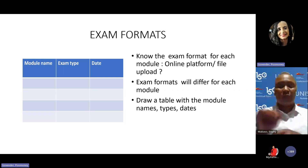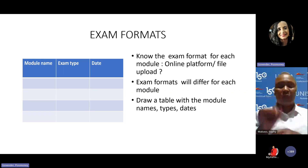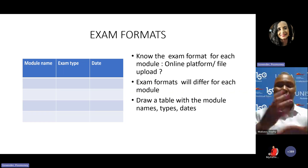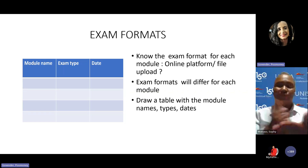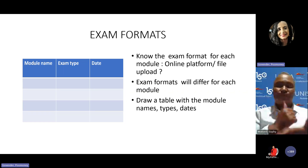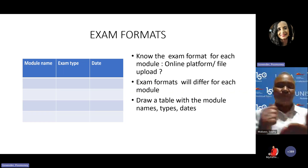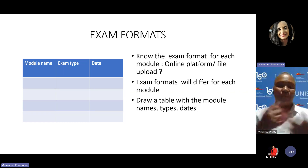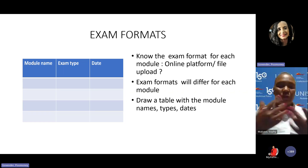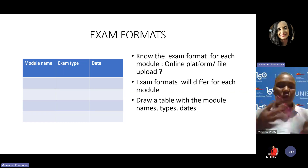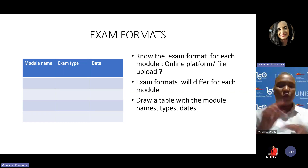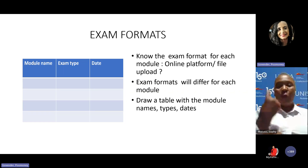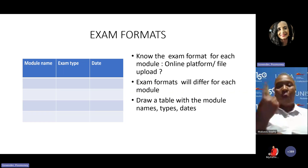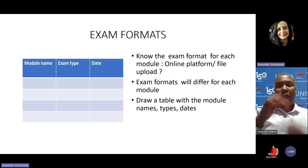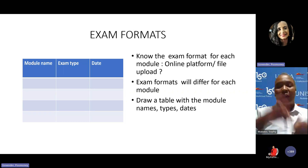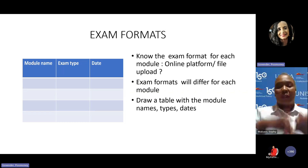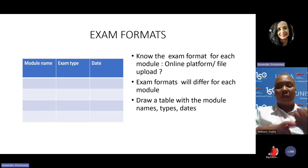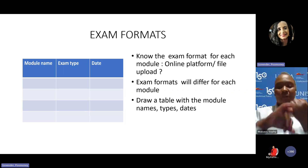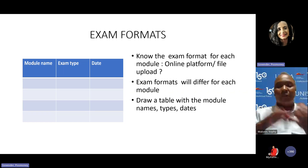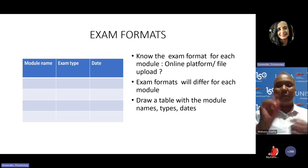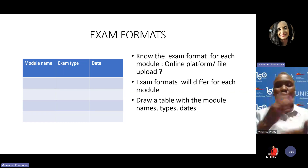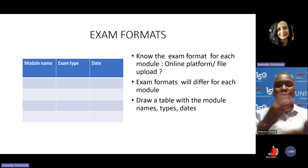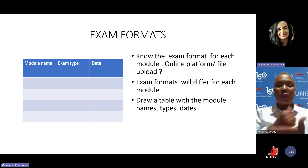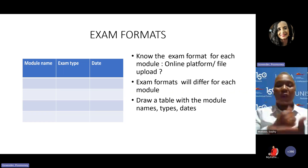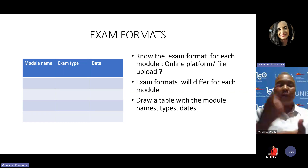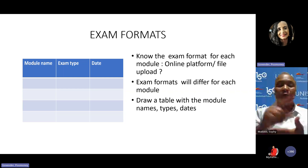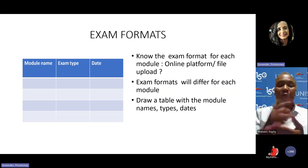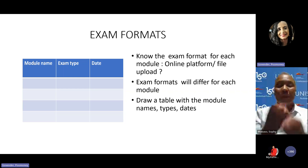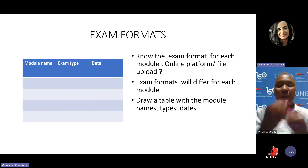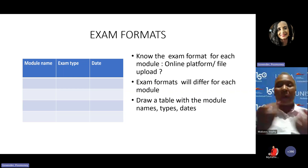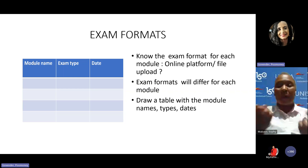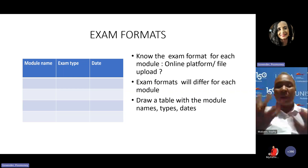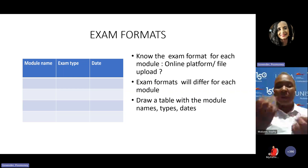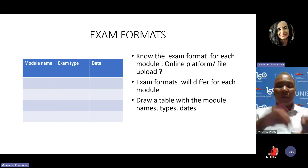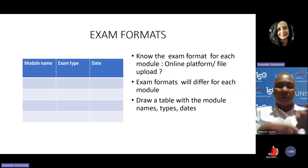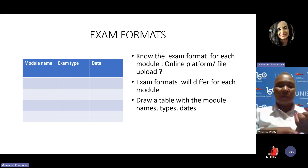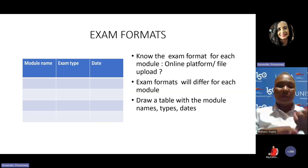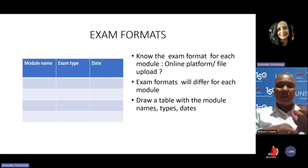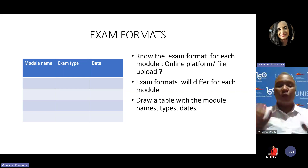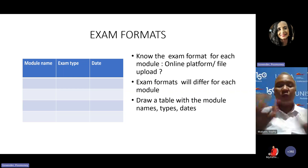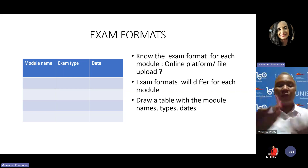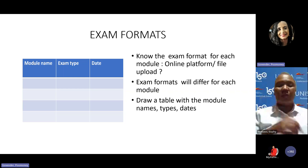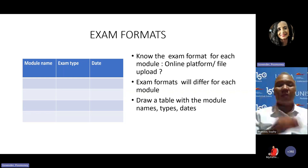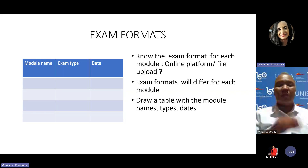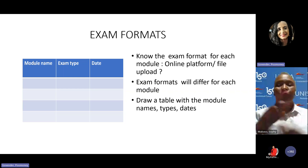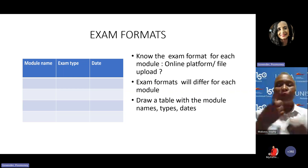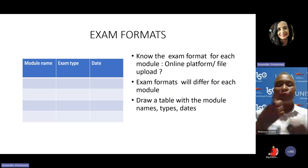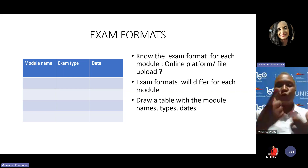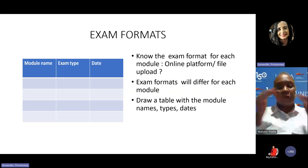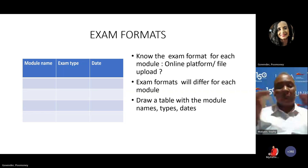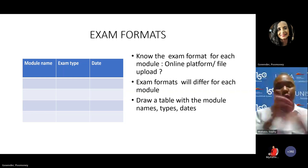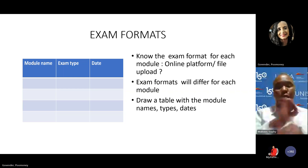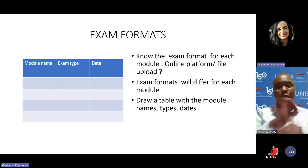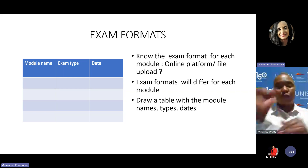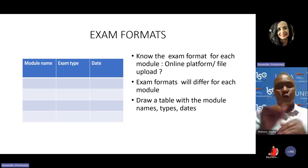just for one module, you have enrolled for many modules. So please do justice to all your modules as you